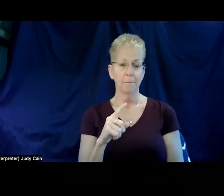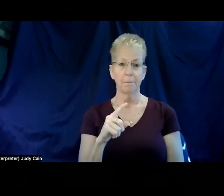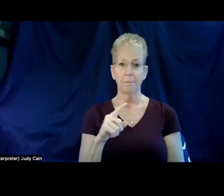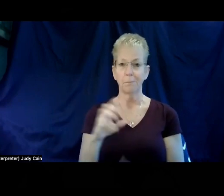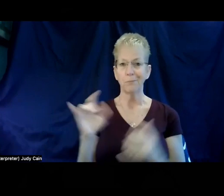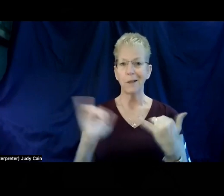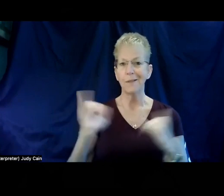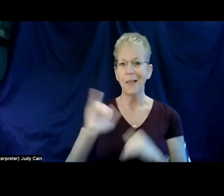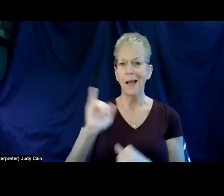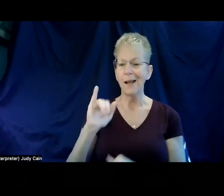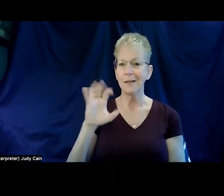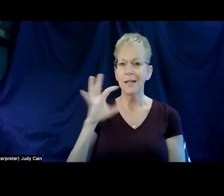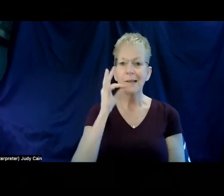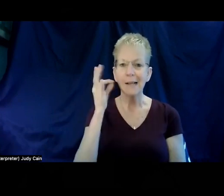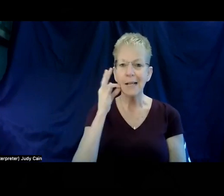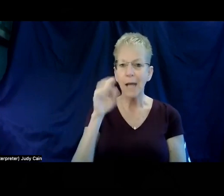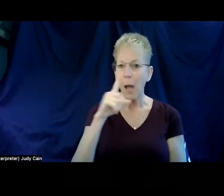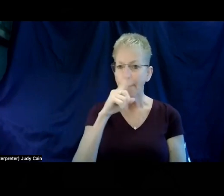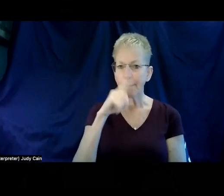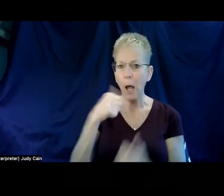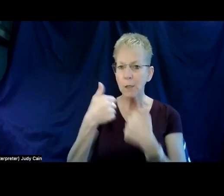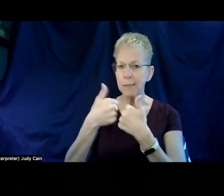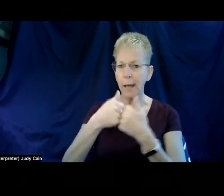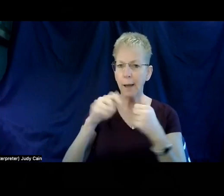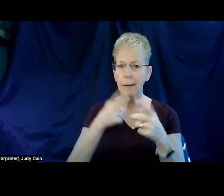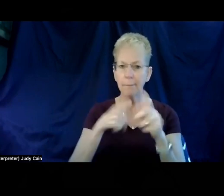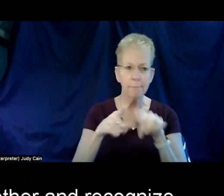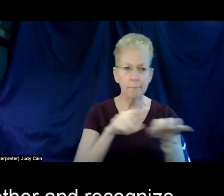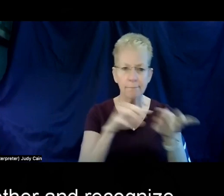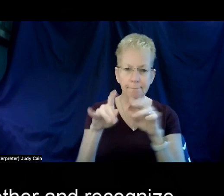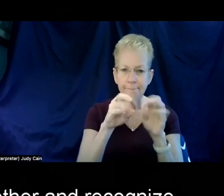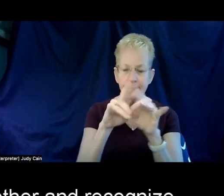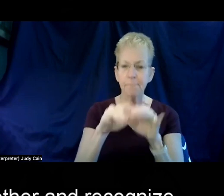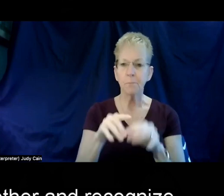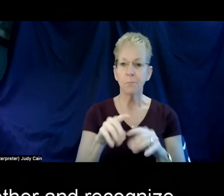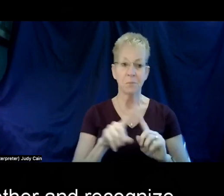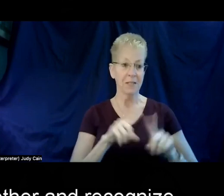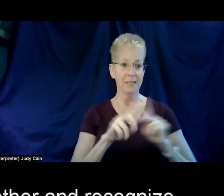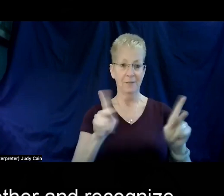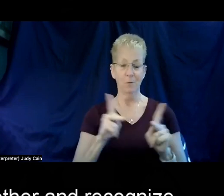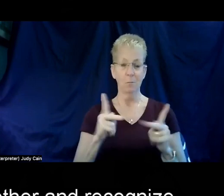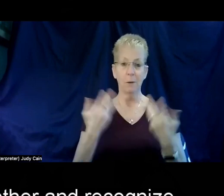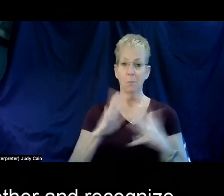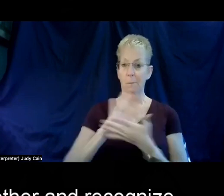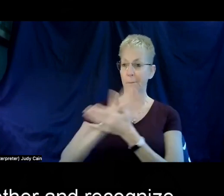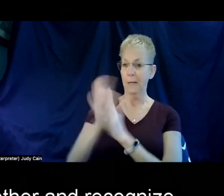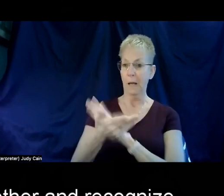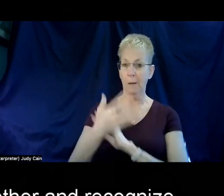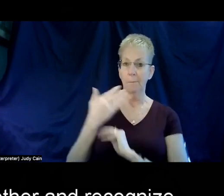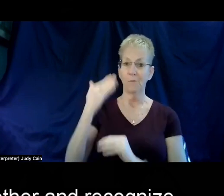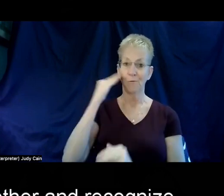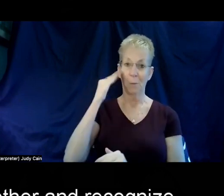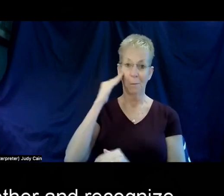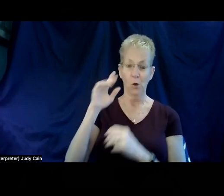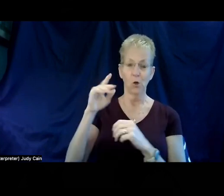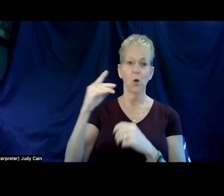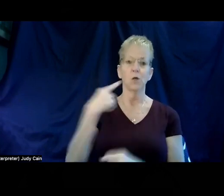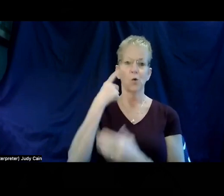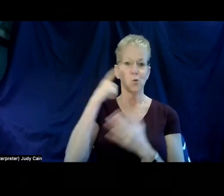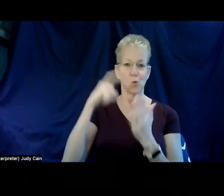game, and at times the different operators came to know each other and recognize the